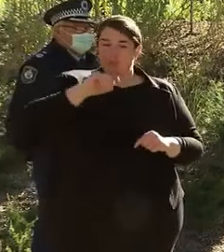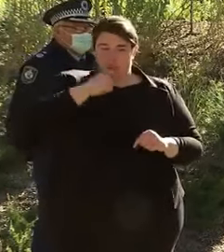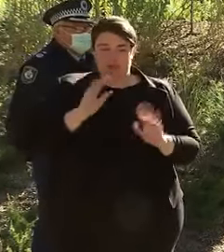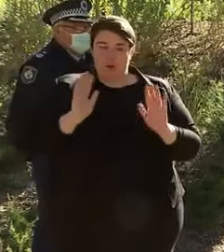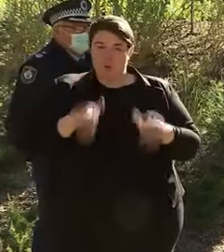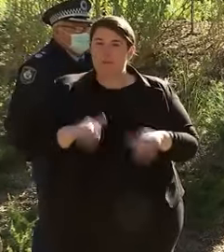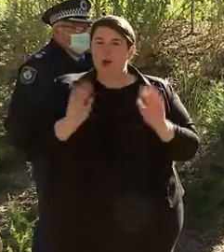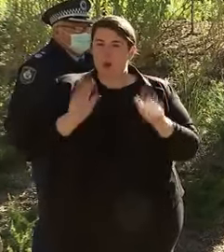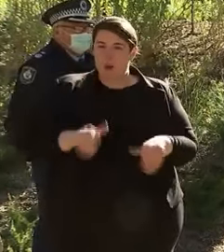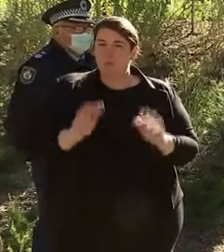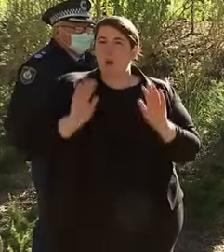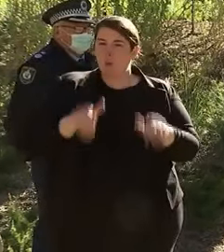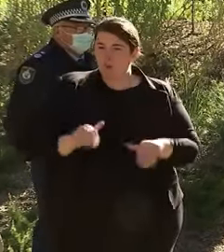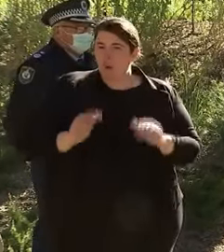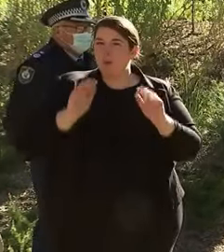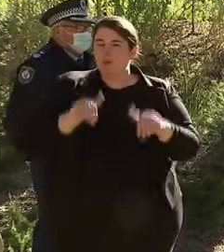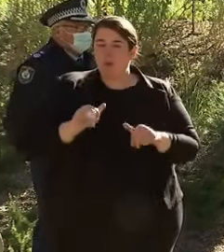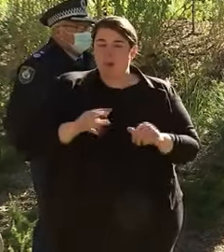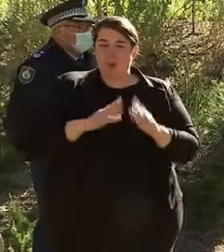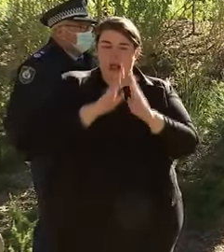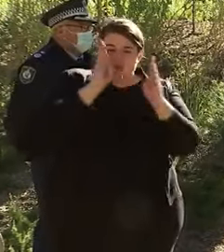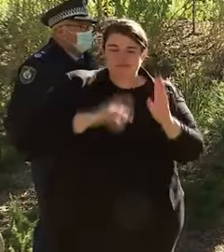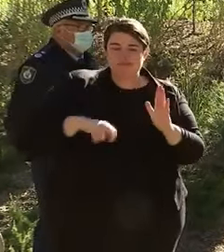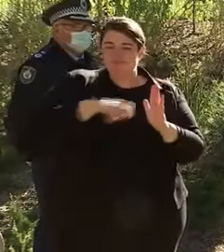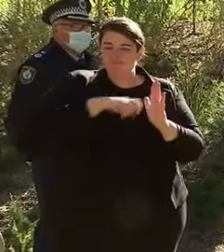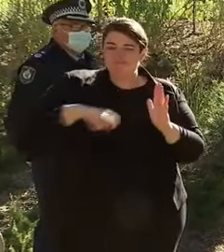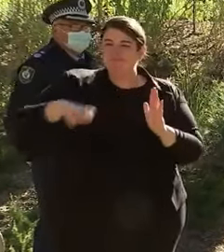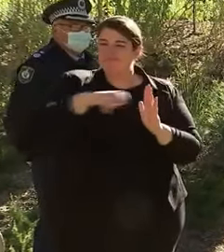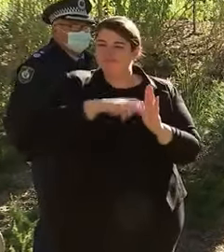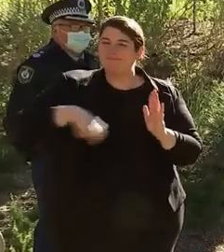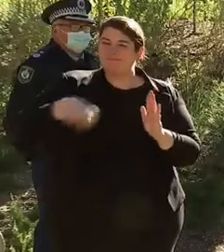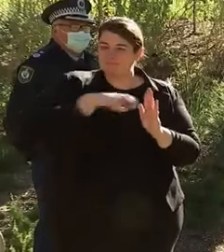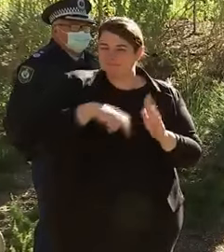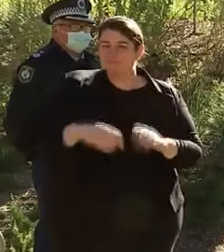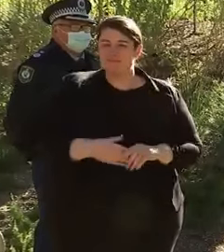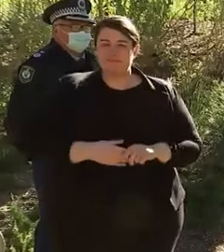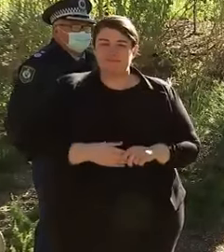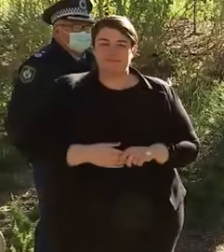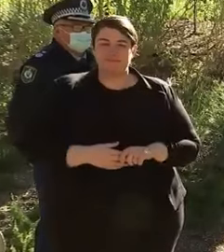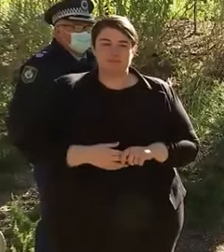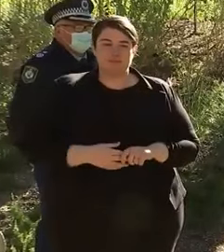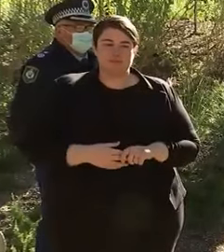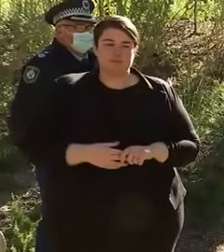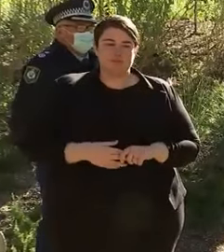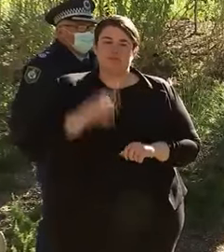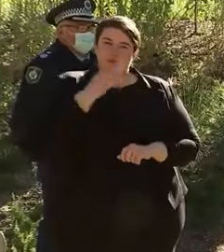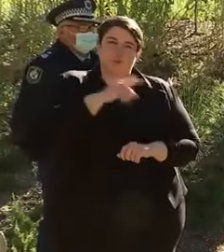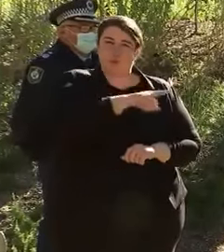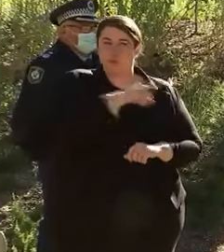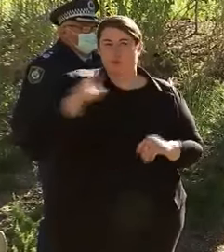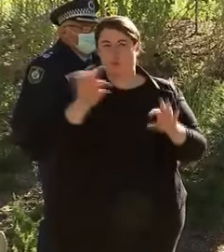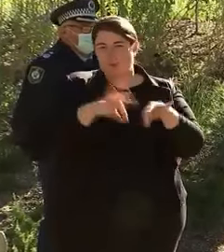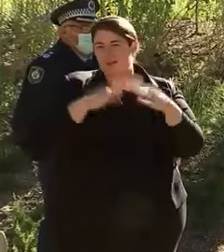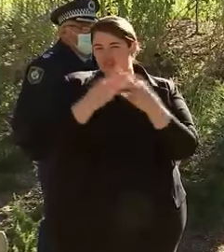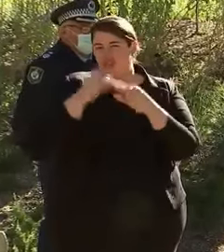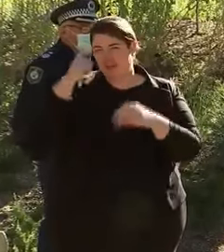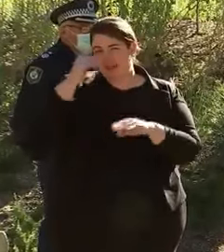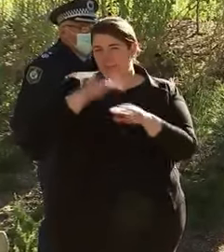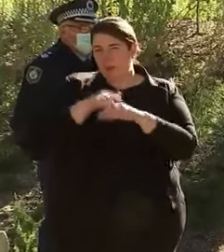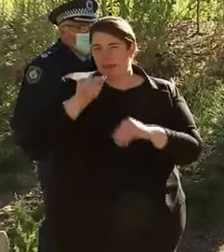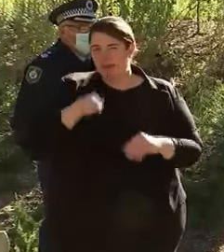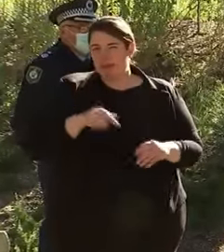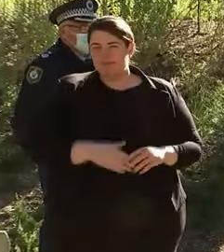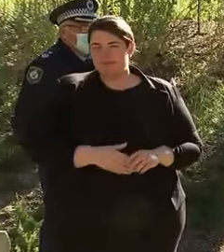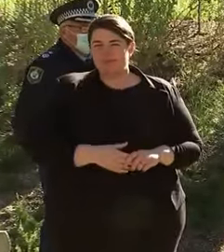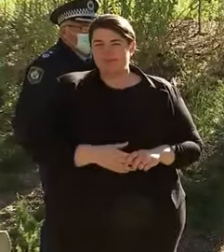of the time in homes or in residences as opposed to anywhere else. And we just ask all organisations to take that into account. Obviously during